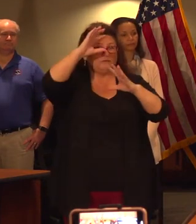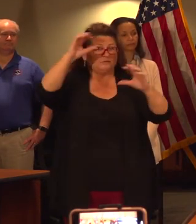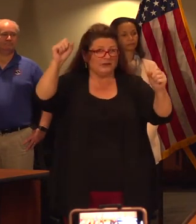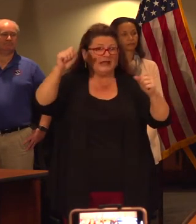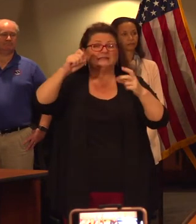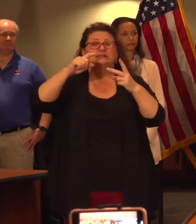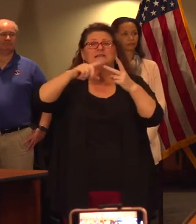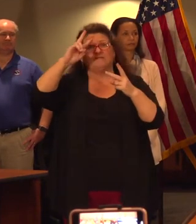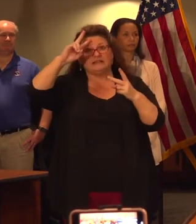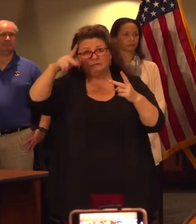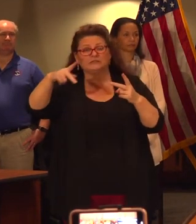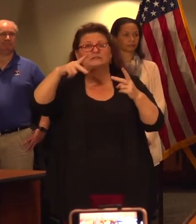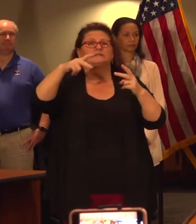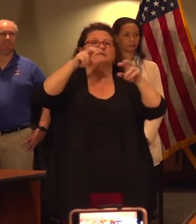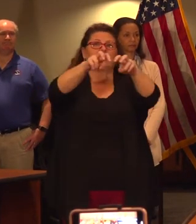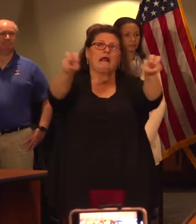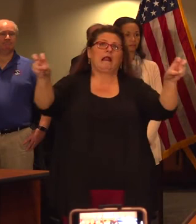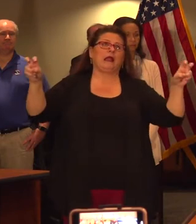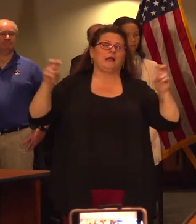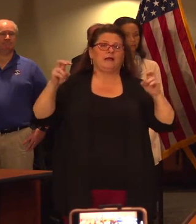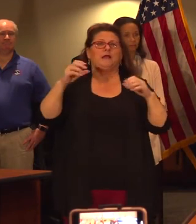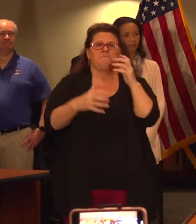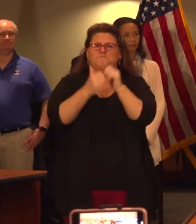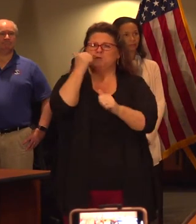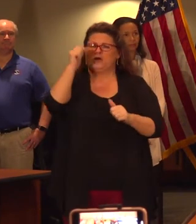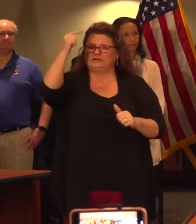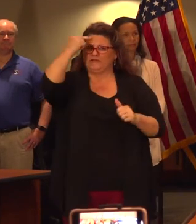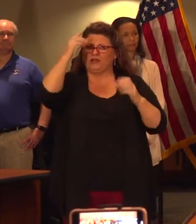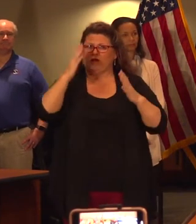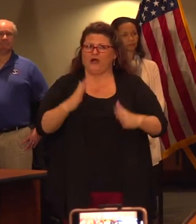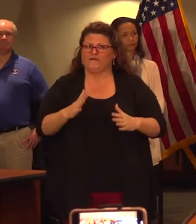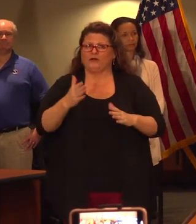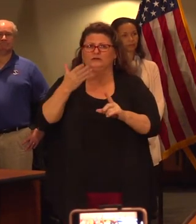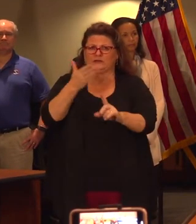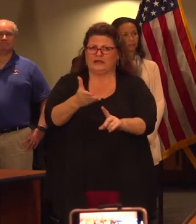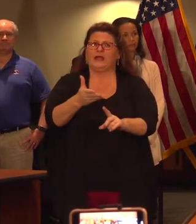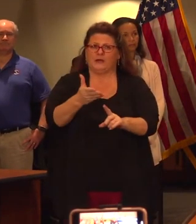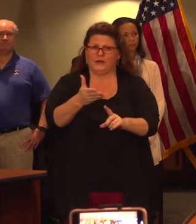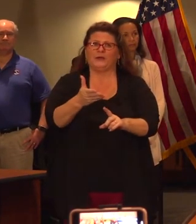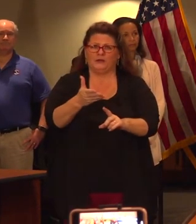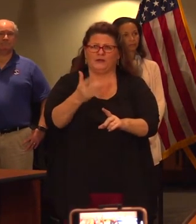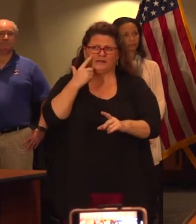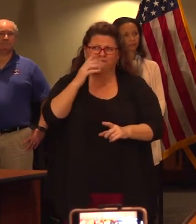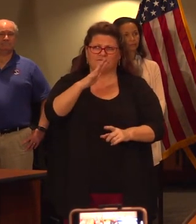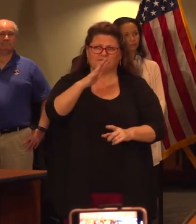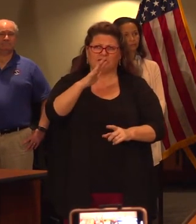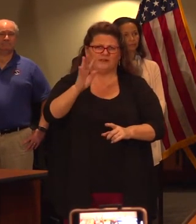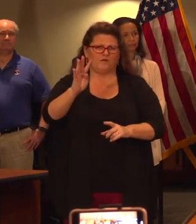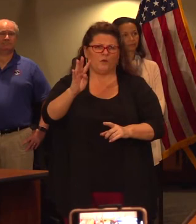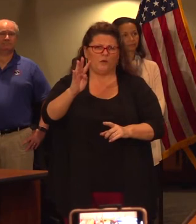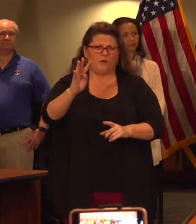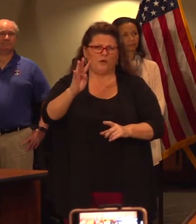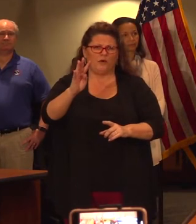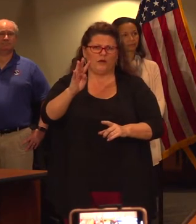in Washington, in the White House, and most of the governors, I think, were on the line. I think of 54 out of 55,